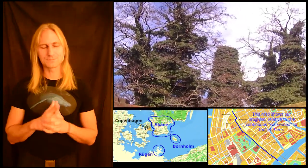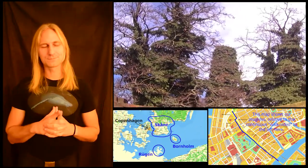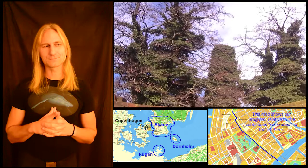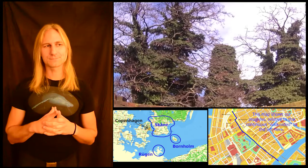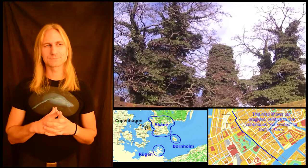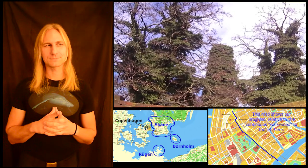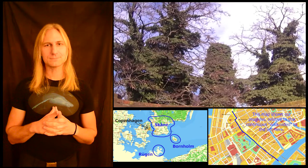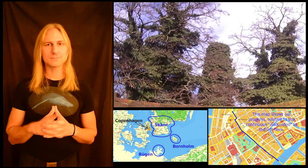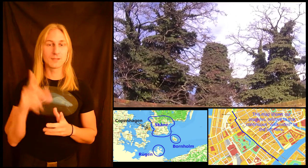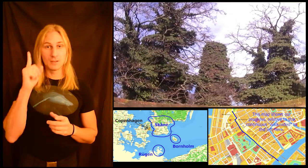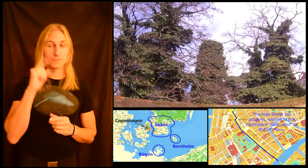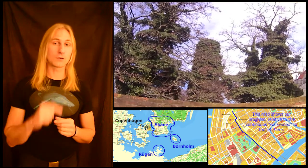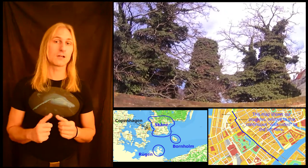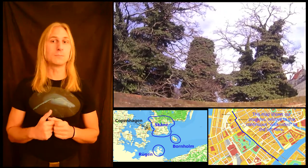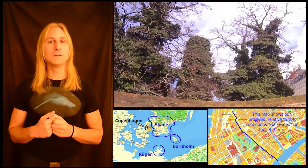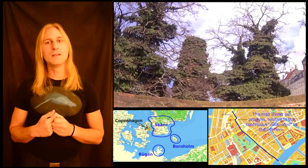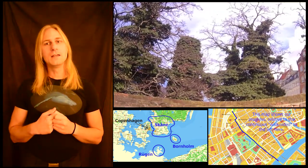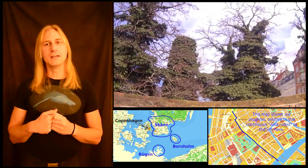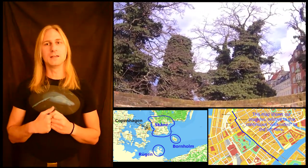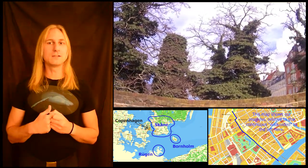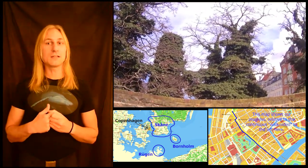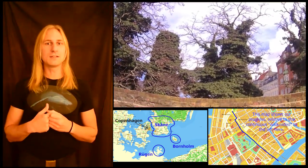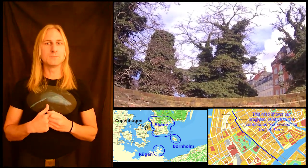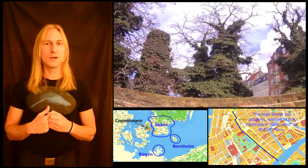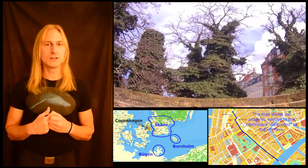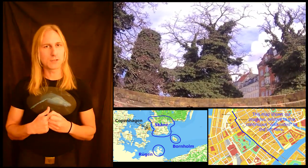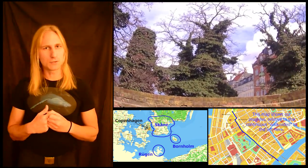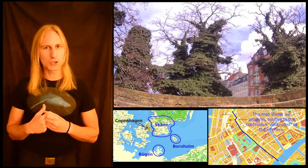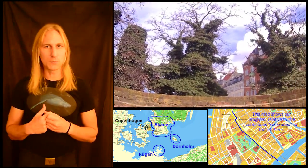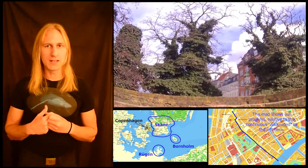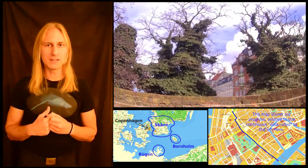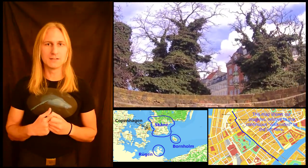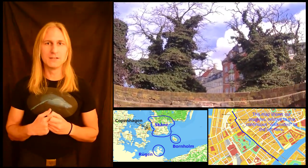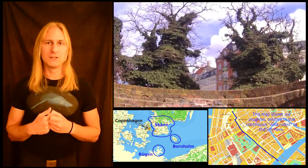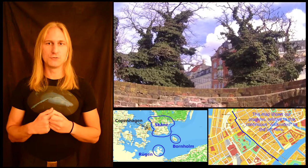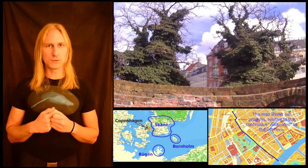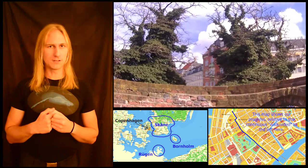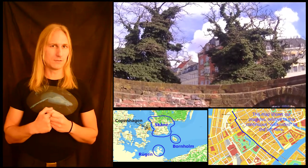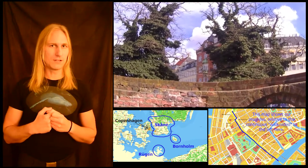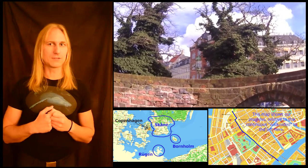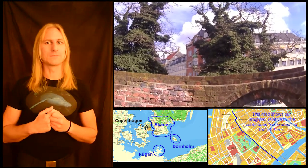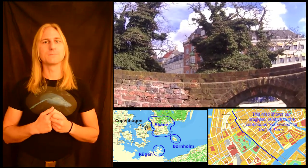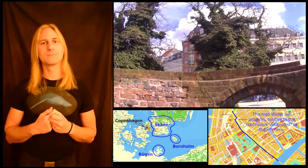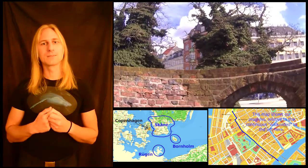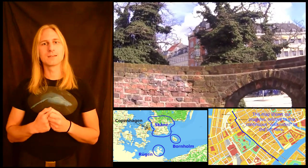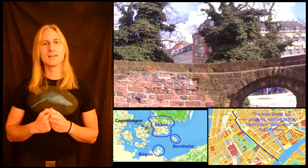cruelty. For example, it is said that he burnt much of Copenhagen during his